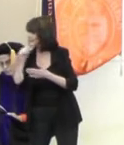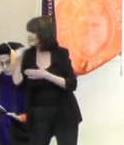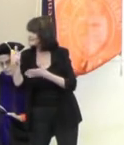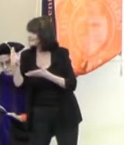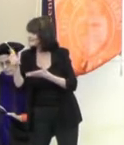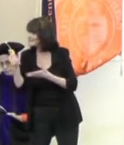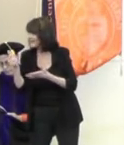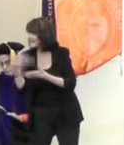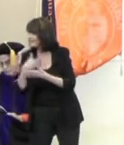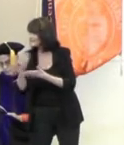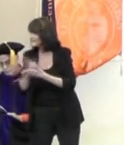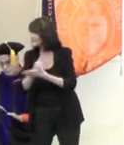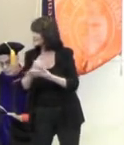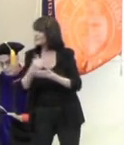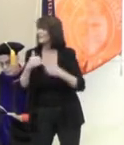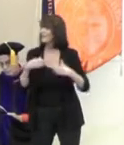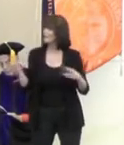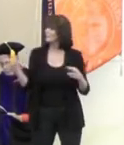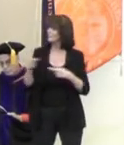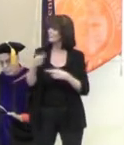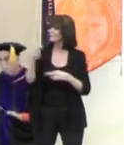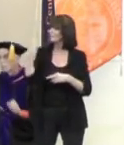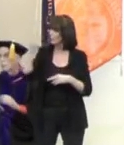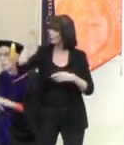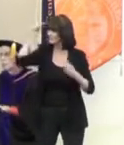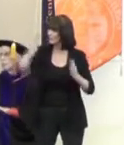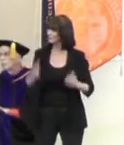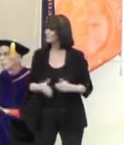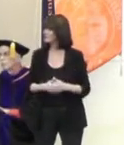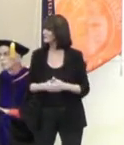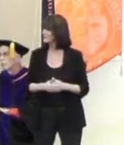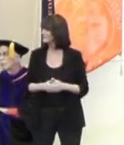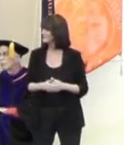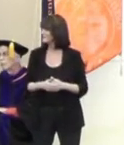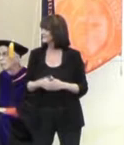to. They have a room for the governors.